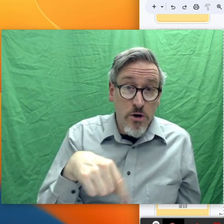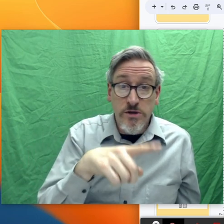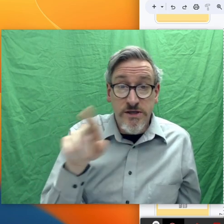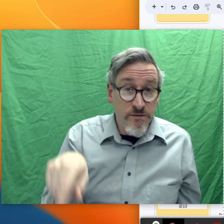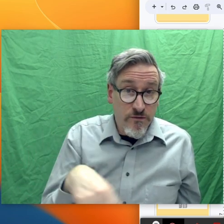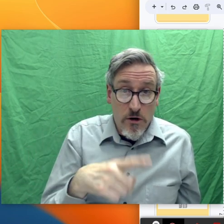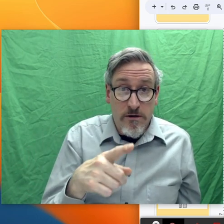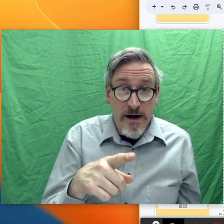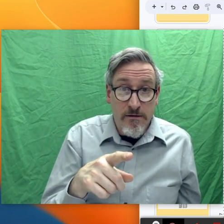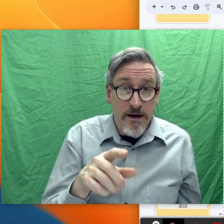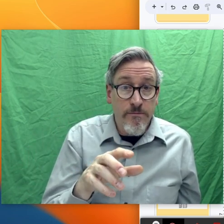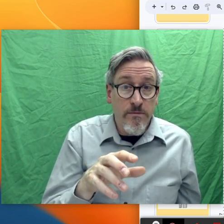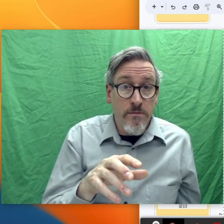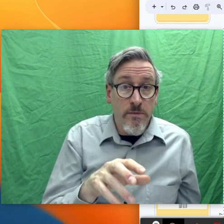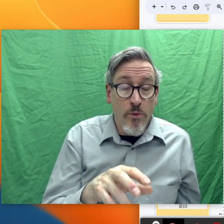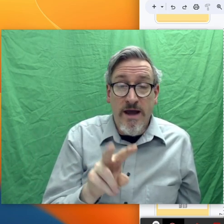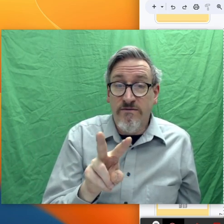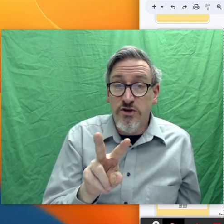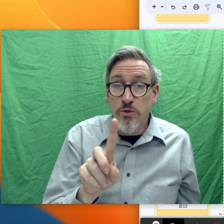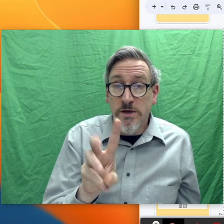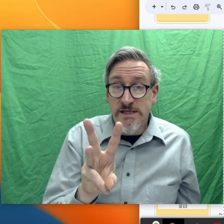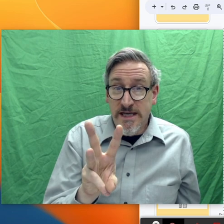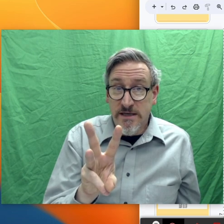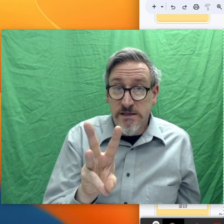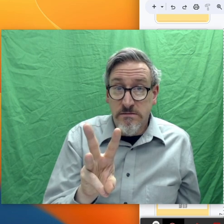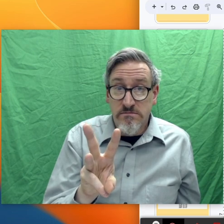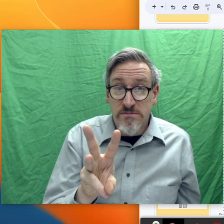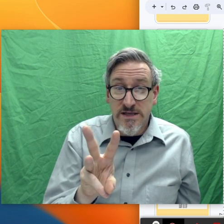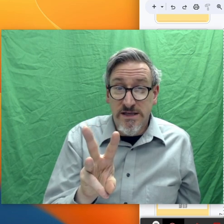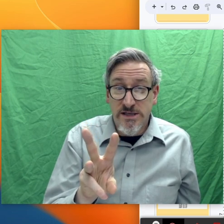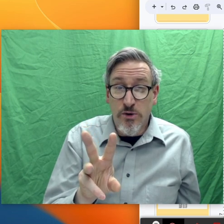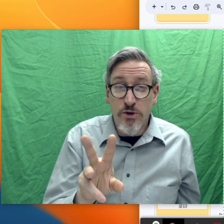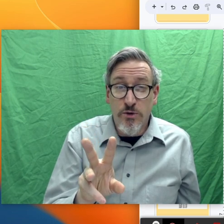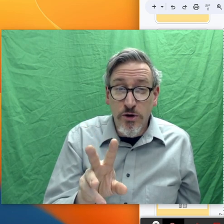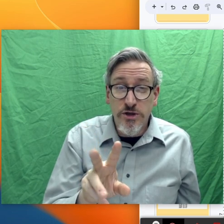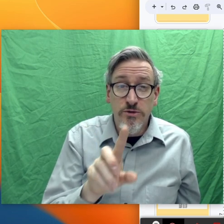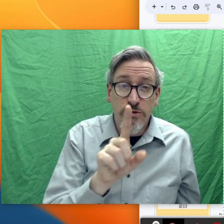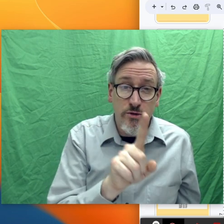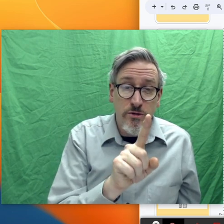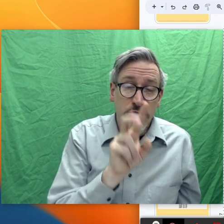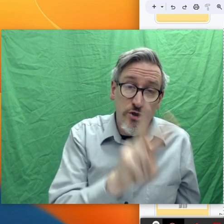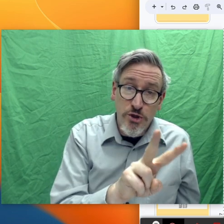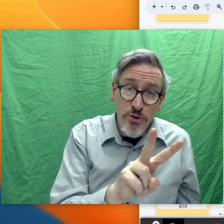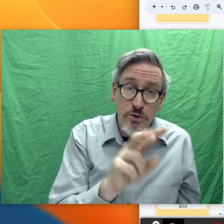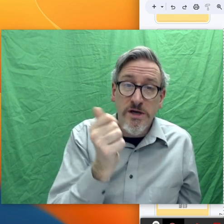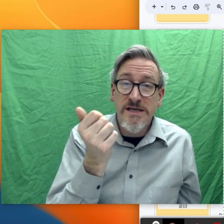Area codes for our area, we have 216. So you could do